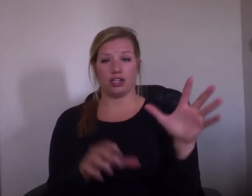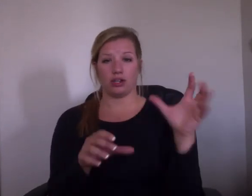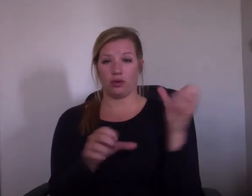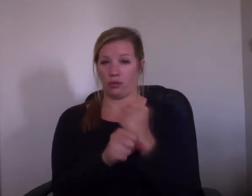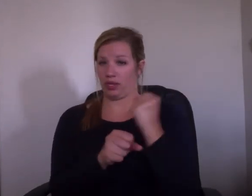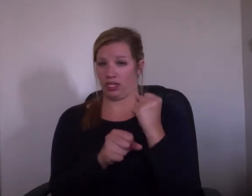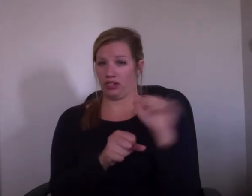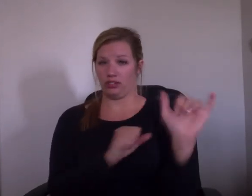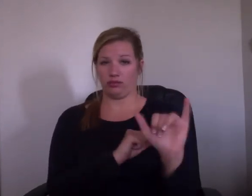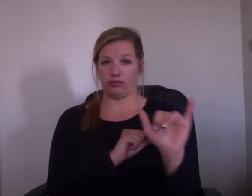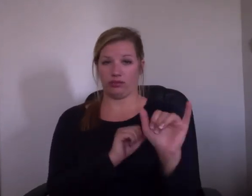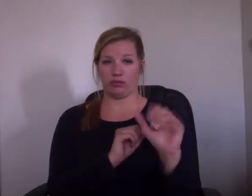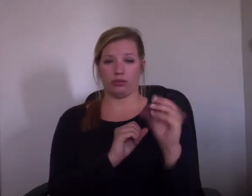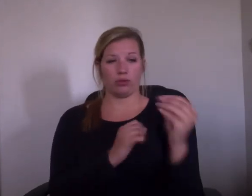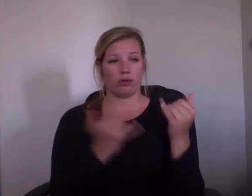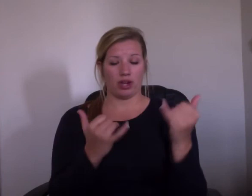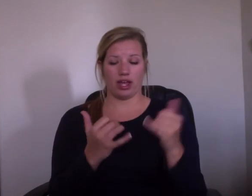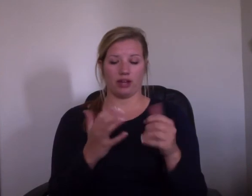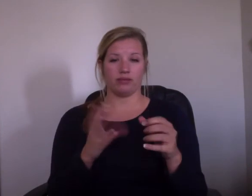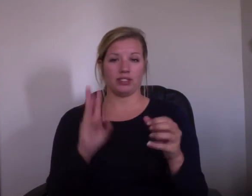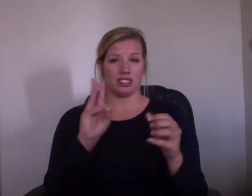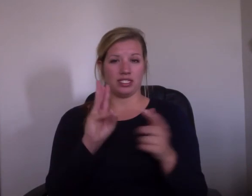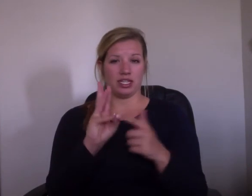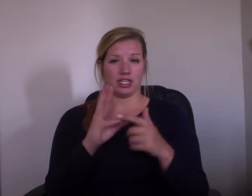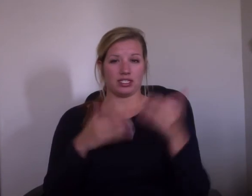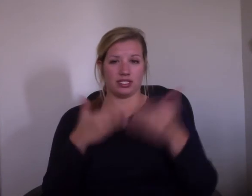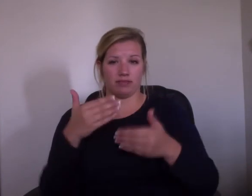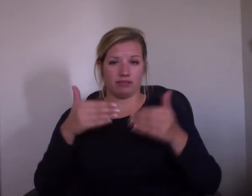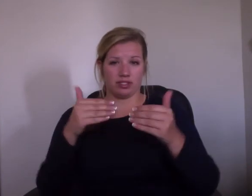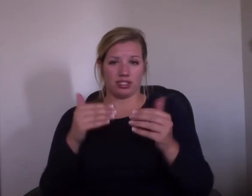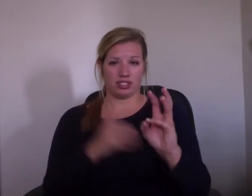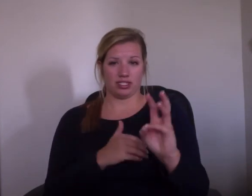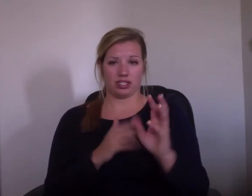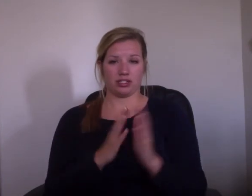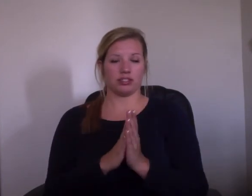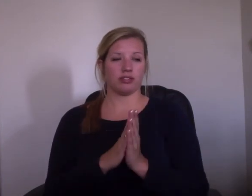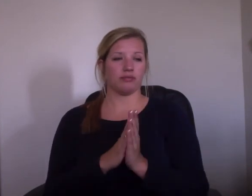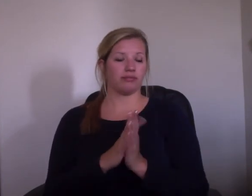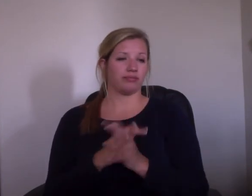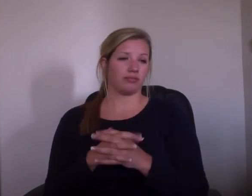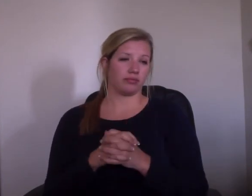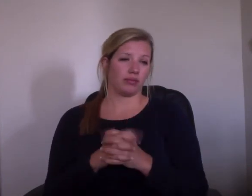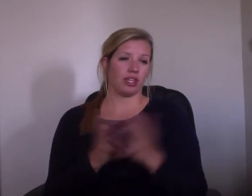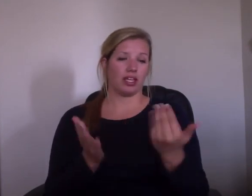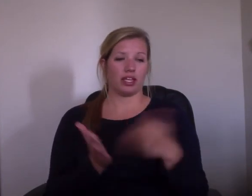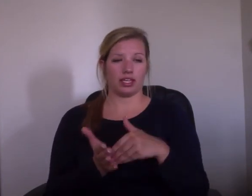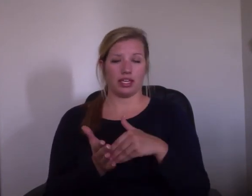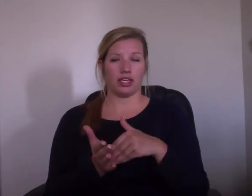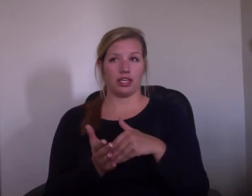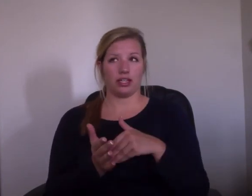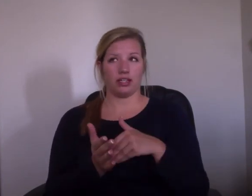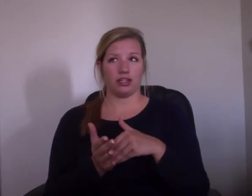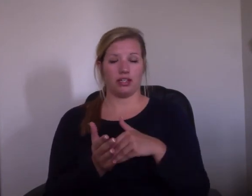so phase 6 of this is, again, probably a phase your